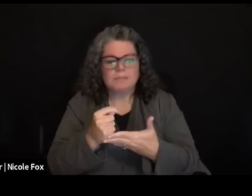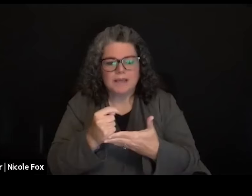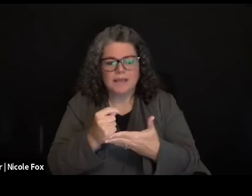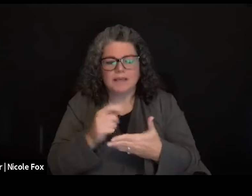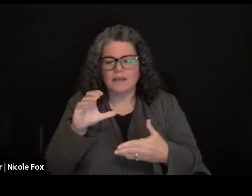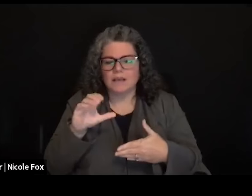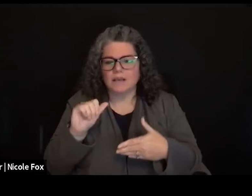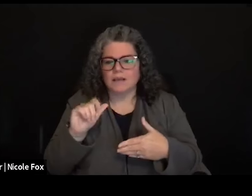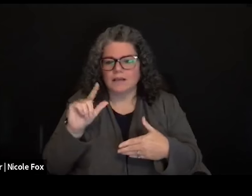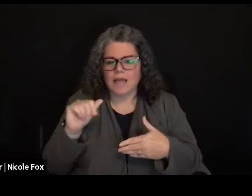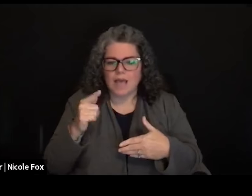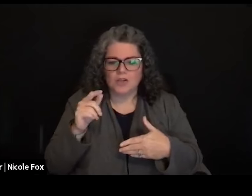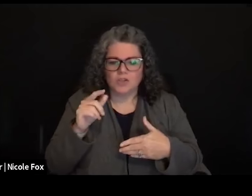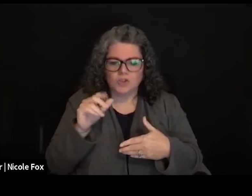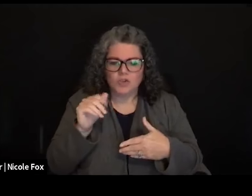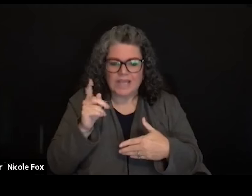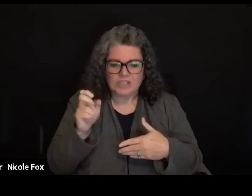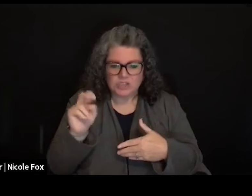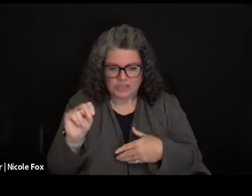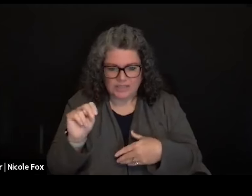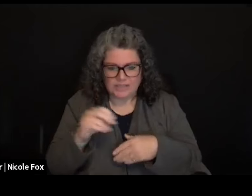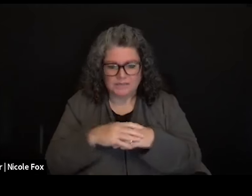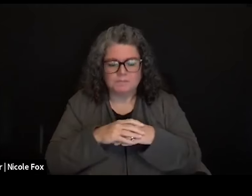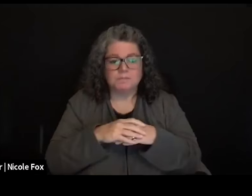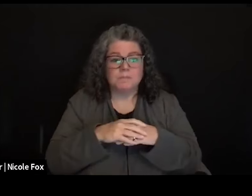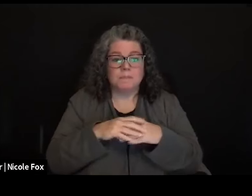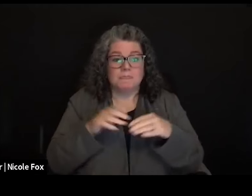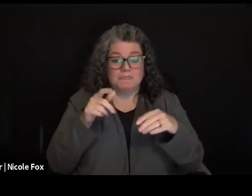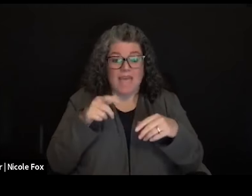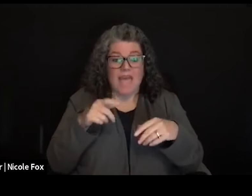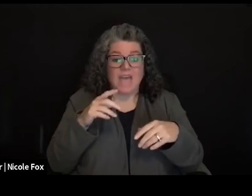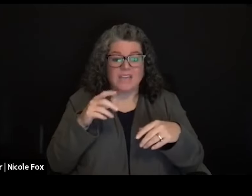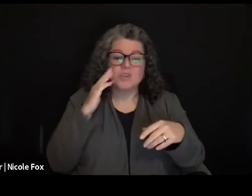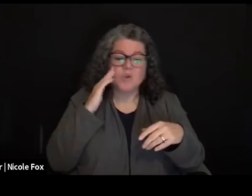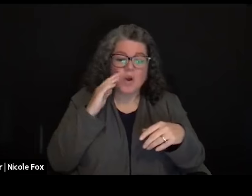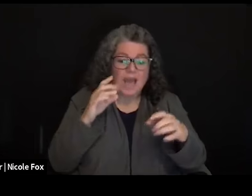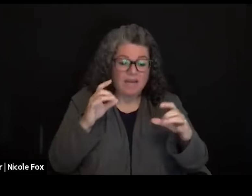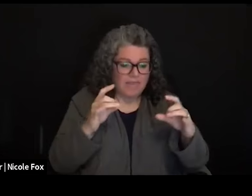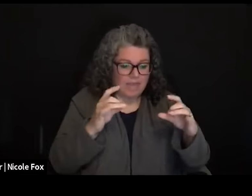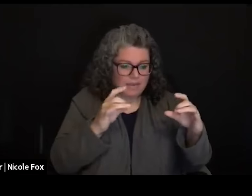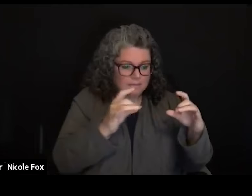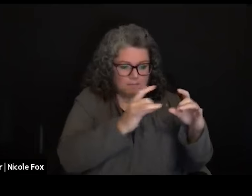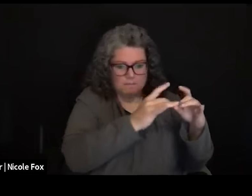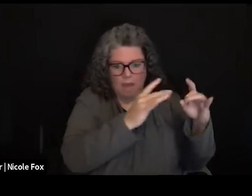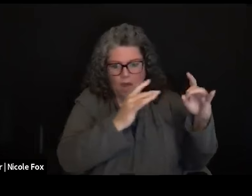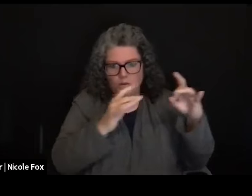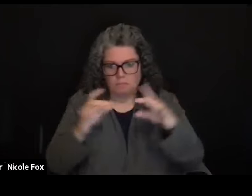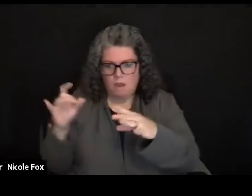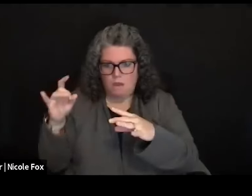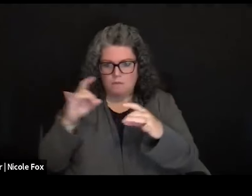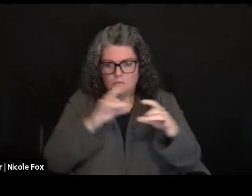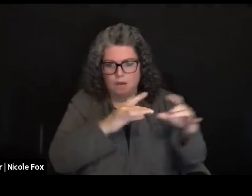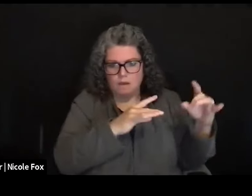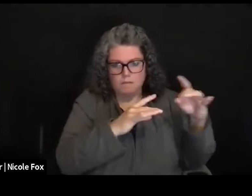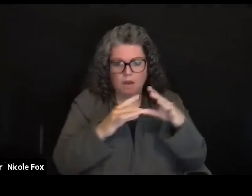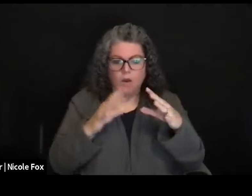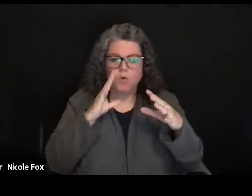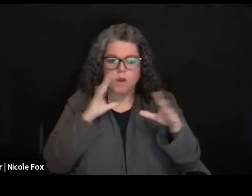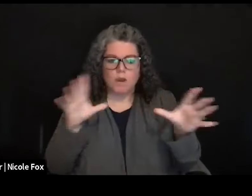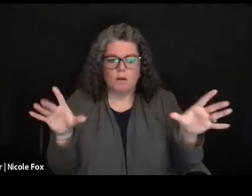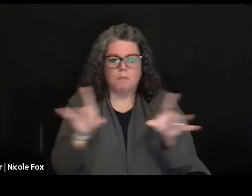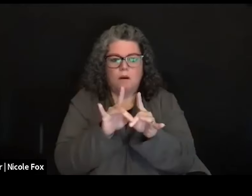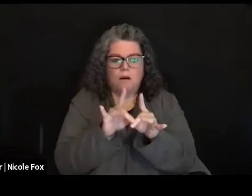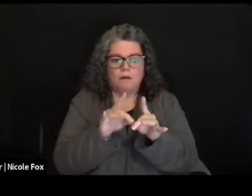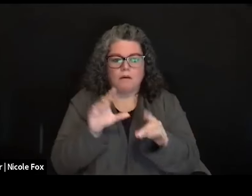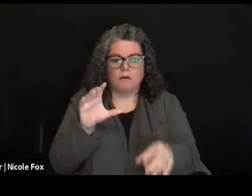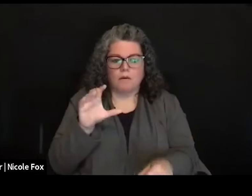what that is. What coagulation does, it removes the charge from those suspended particles and it allows them to begin to stick together. As these particles